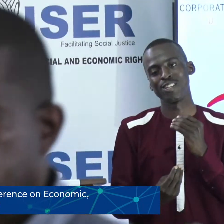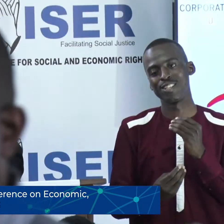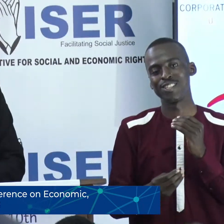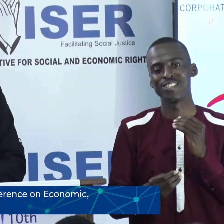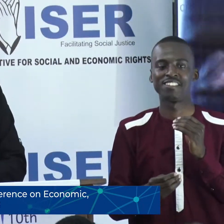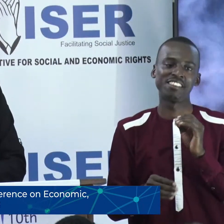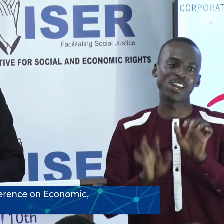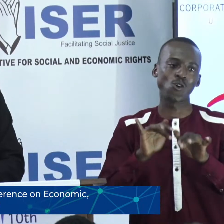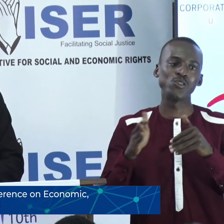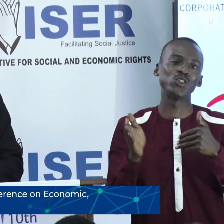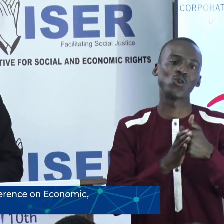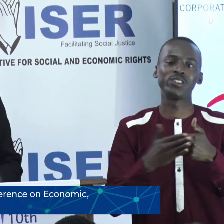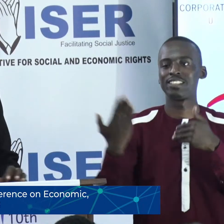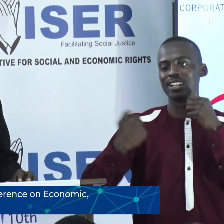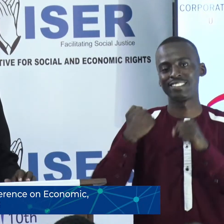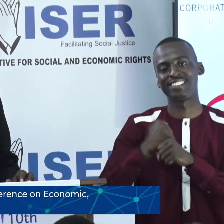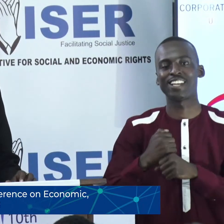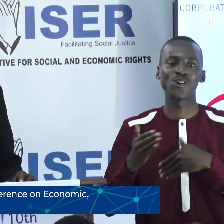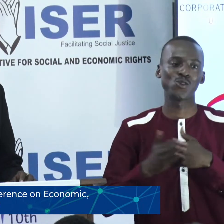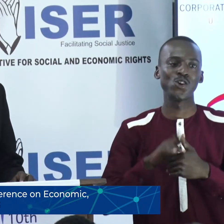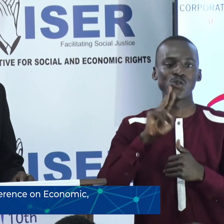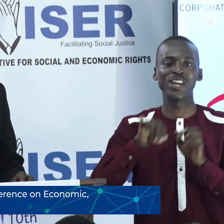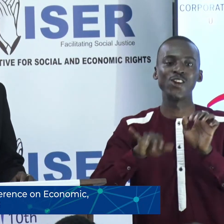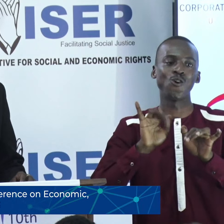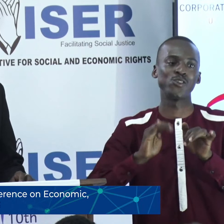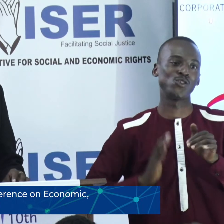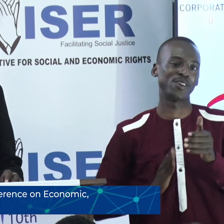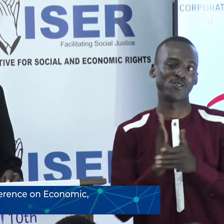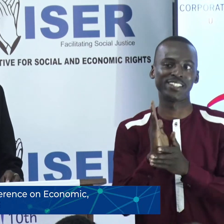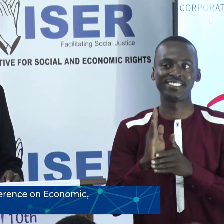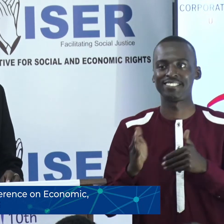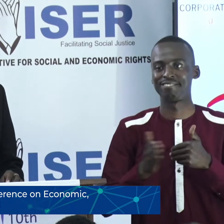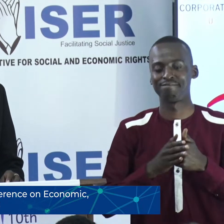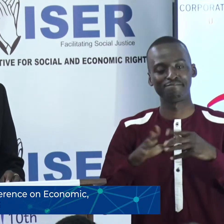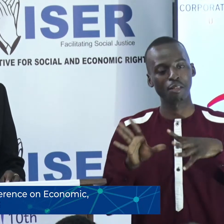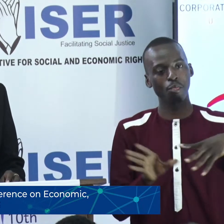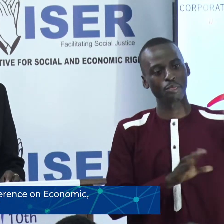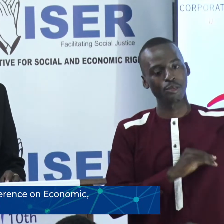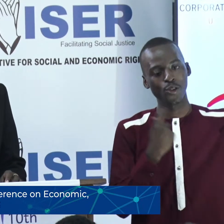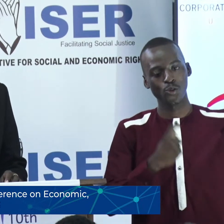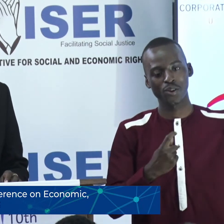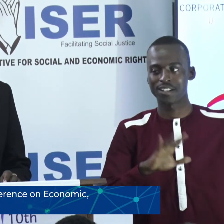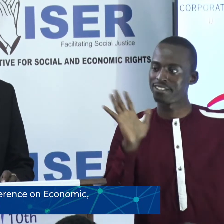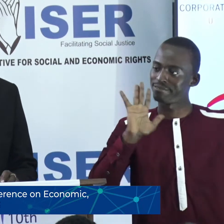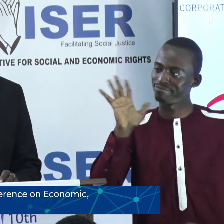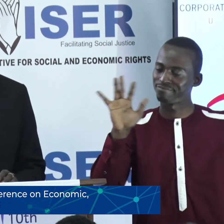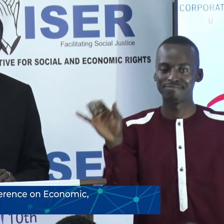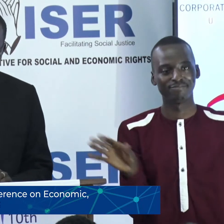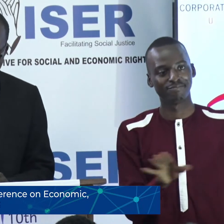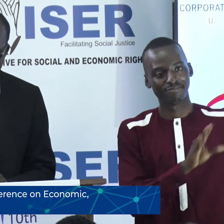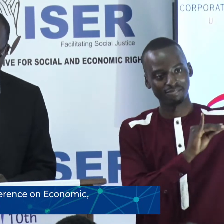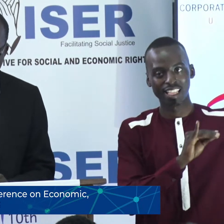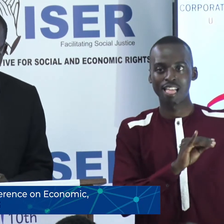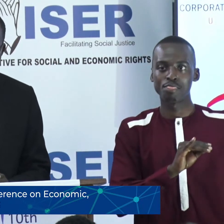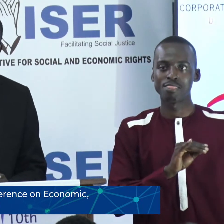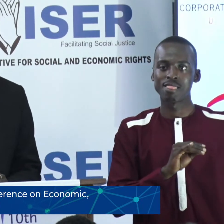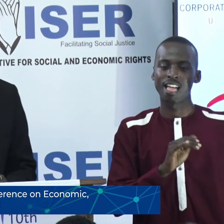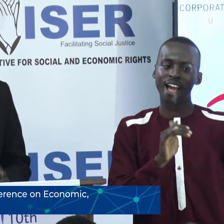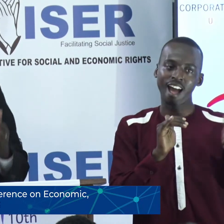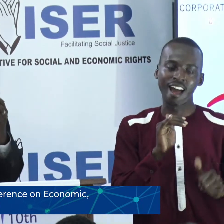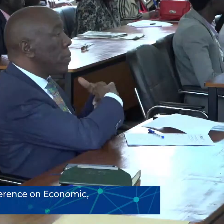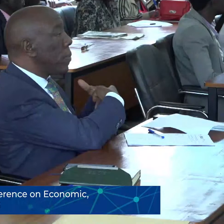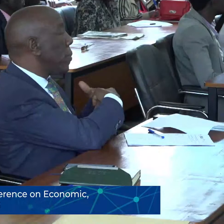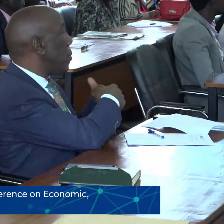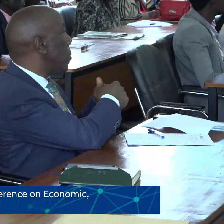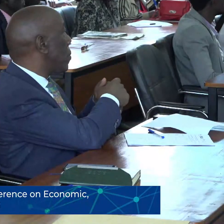to pack their bags last year and exit the country. under very unfortunate circumstances,